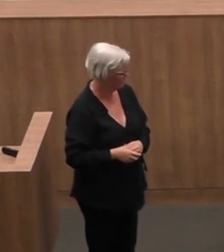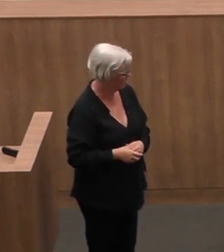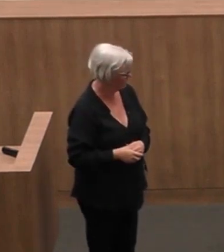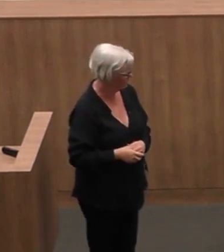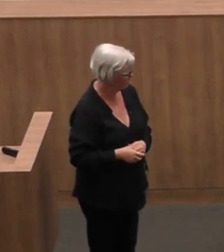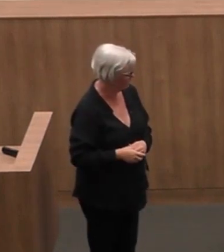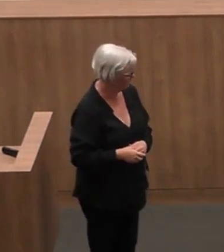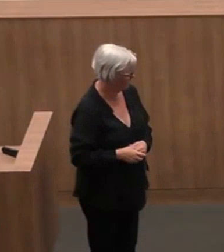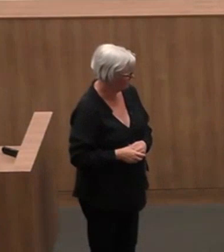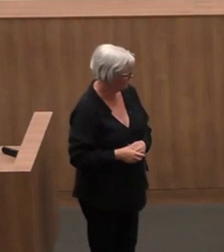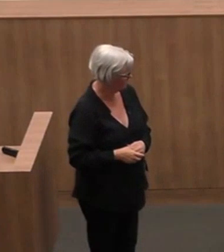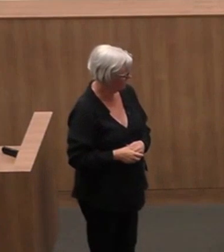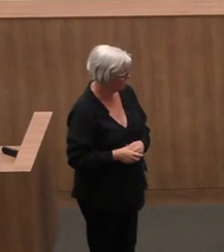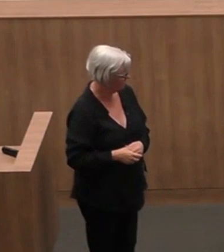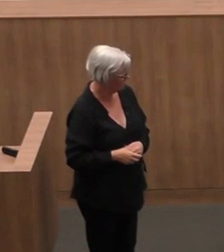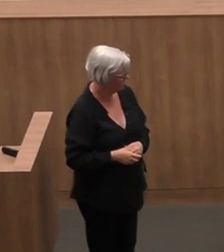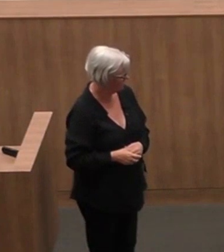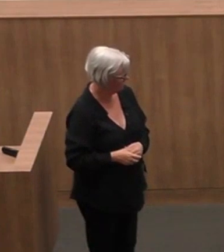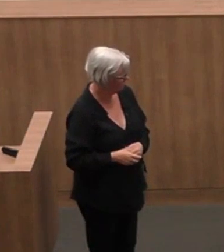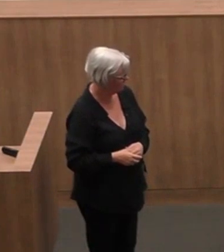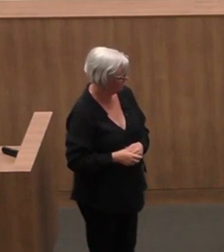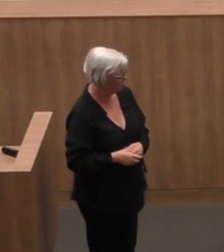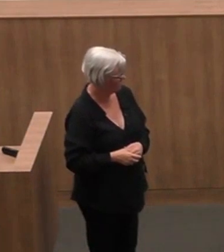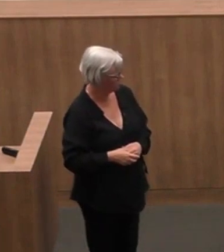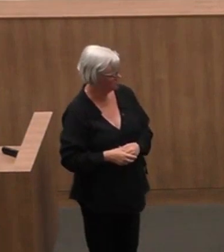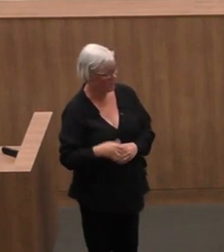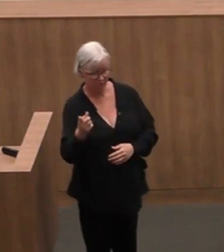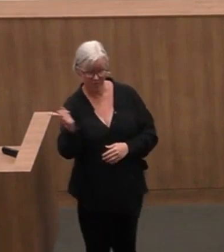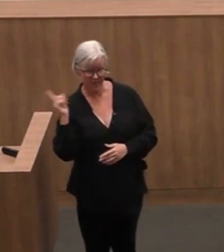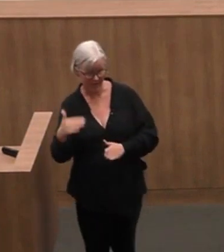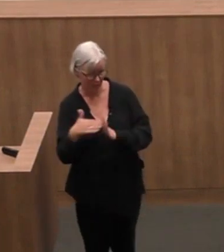forward. Having people around you mattered.